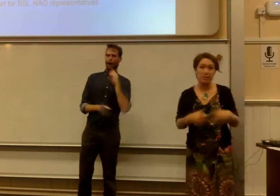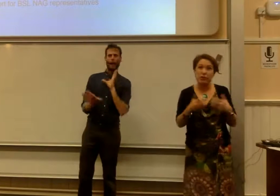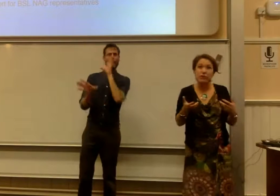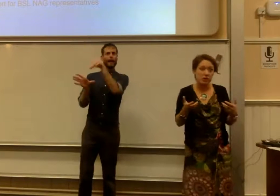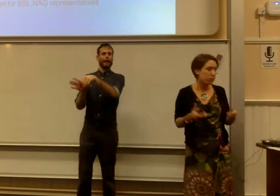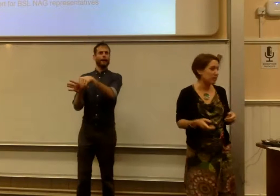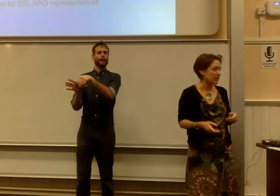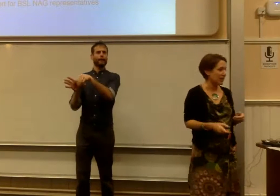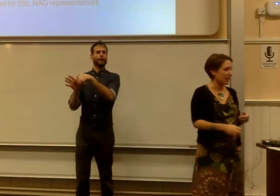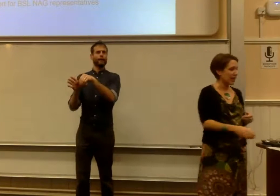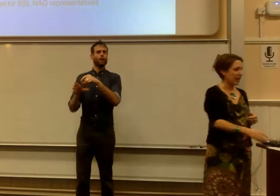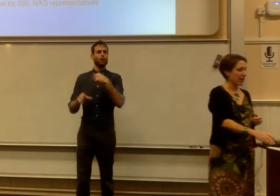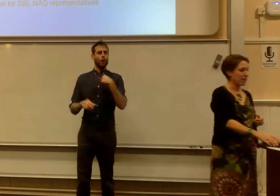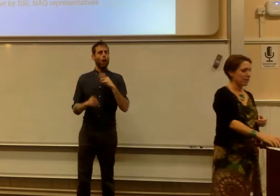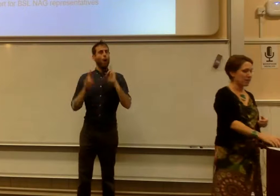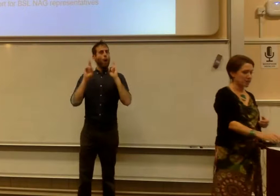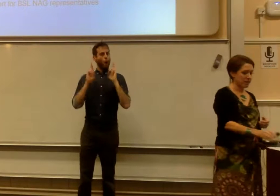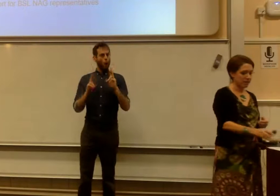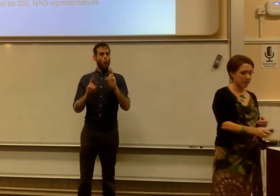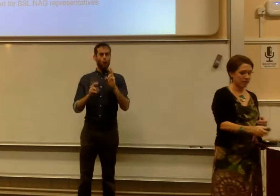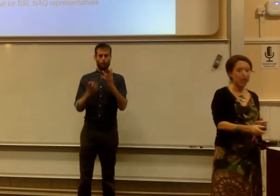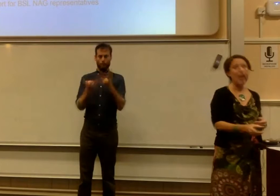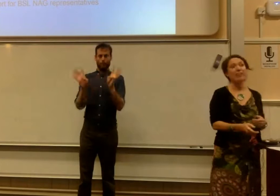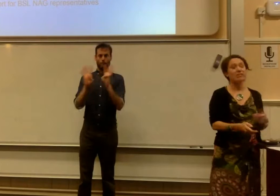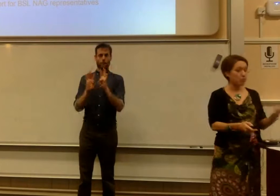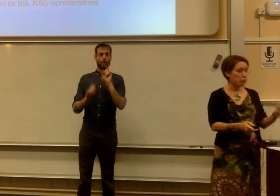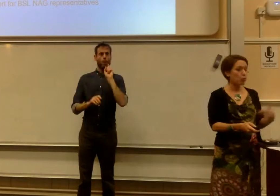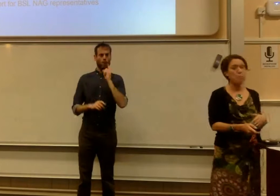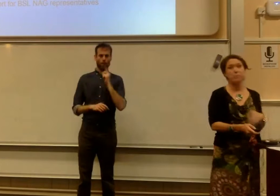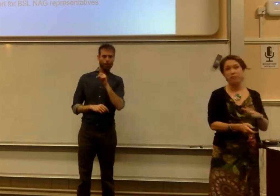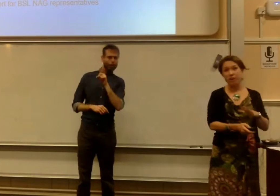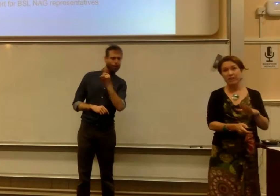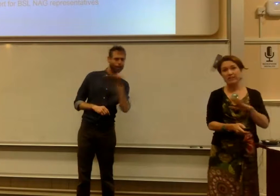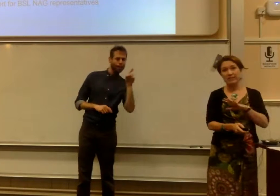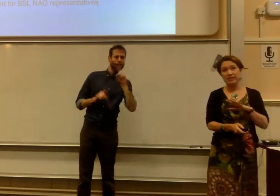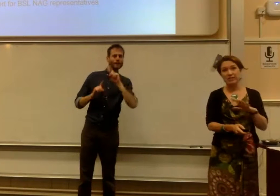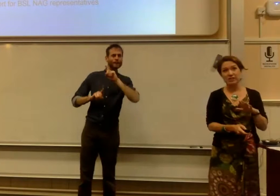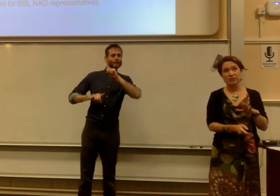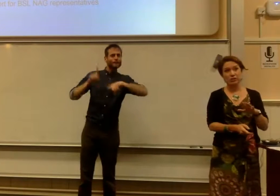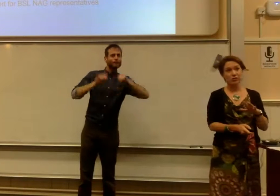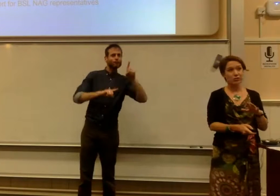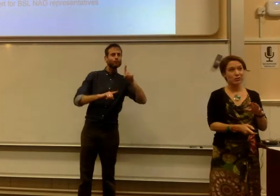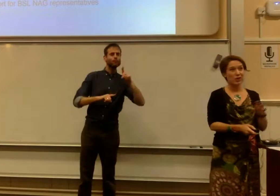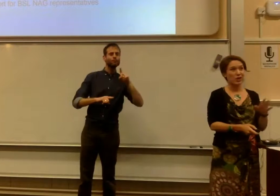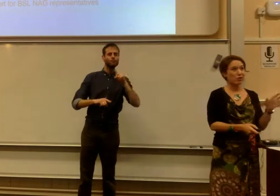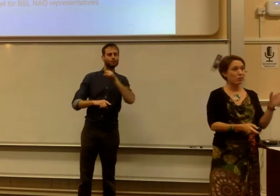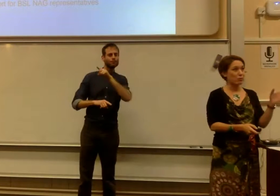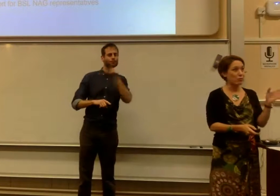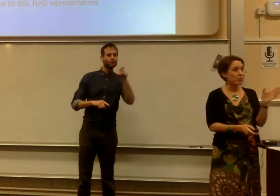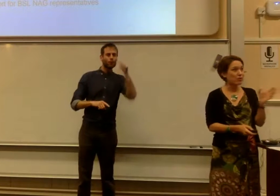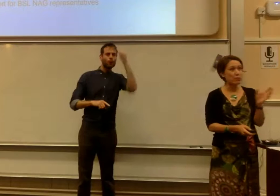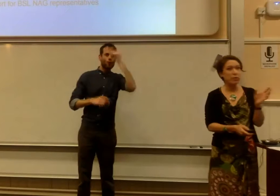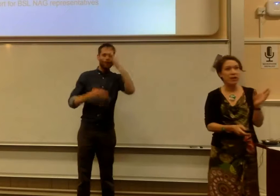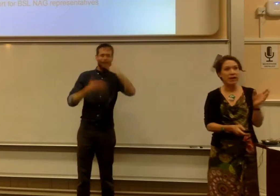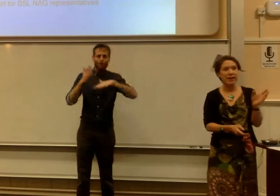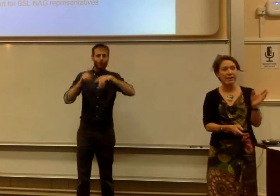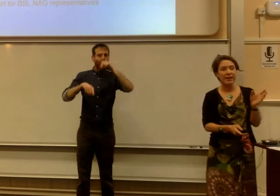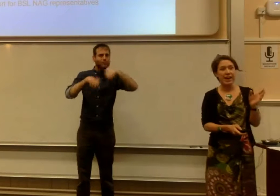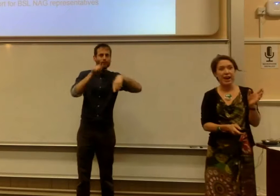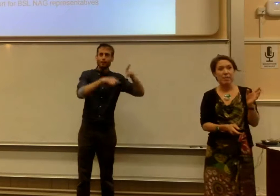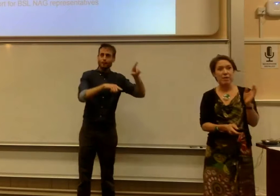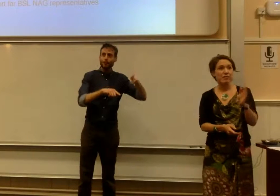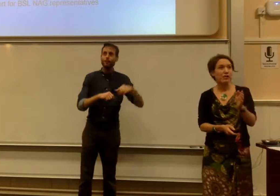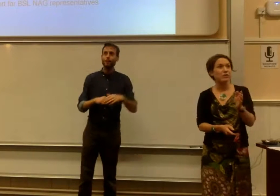select, because the community is diverse, and support will be provided to those individuals through the process